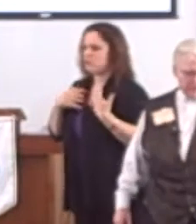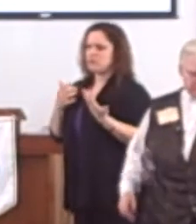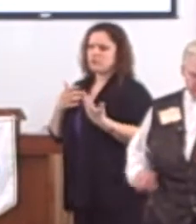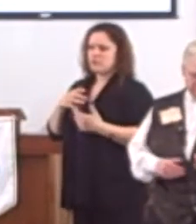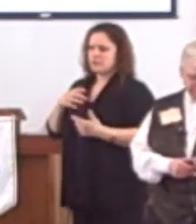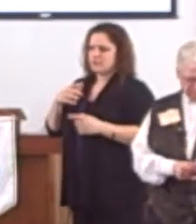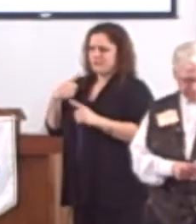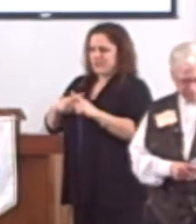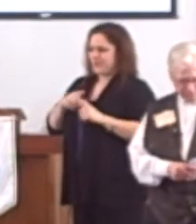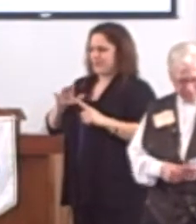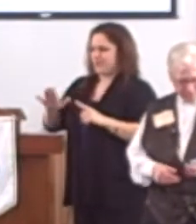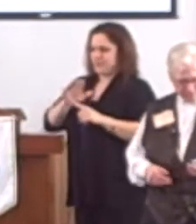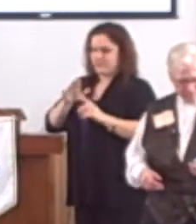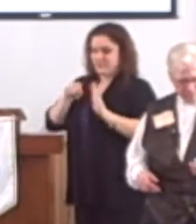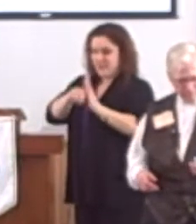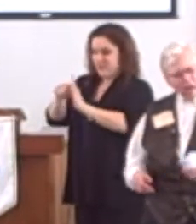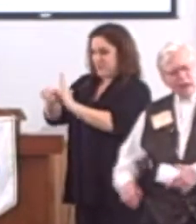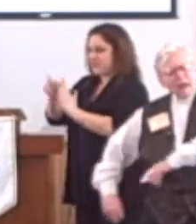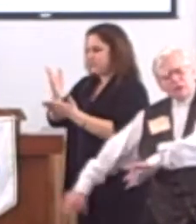very lives.